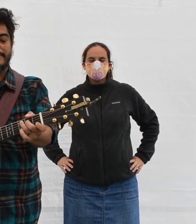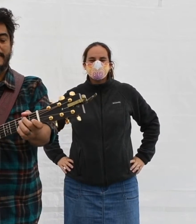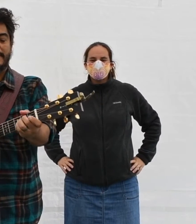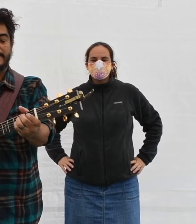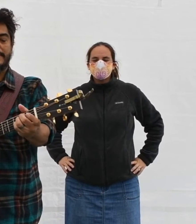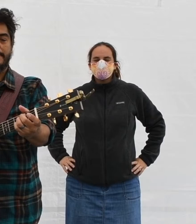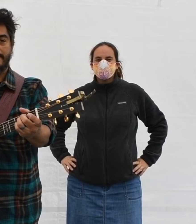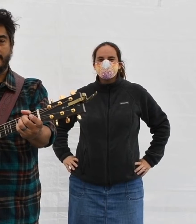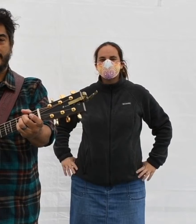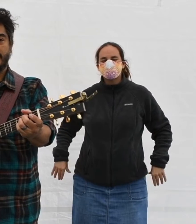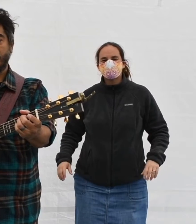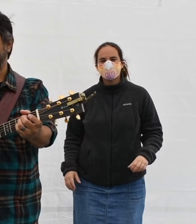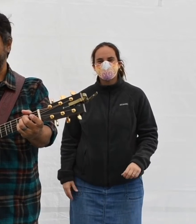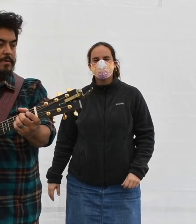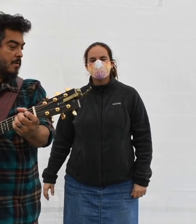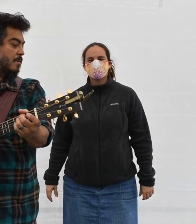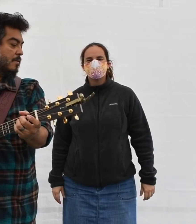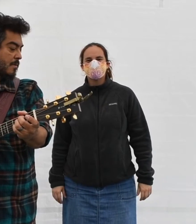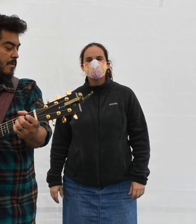It goes something like this.